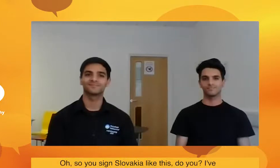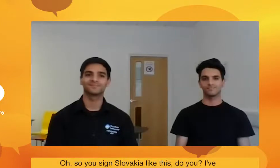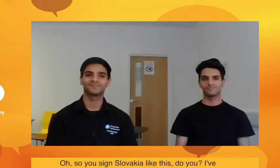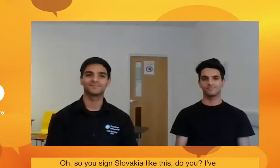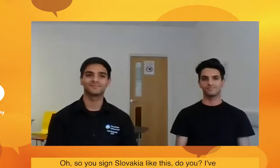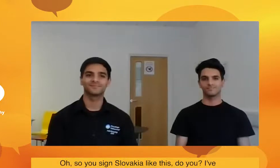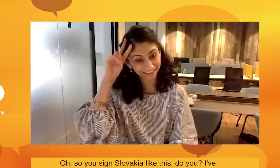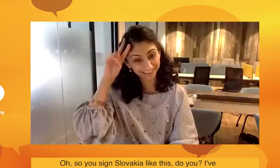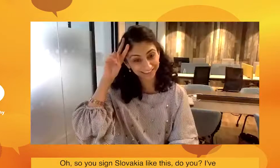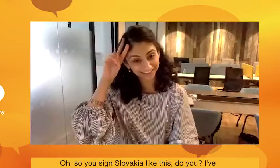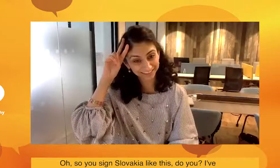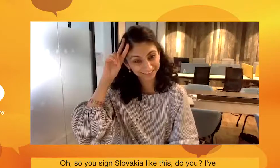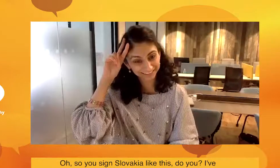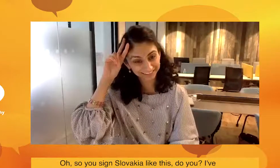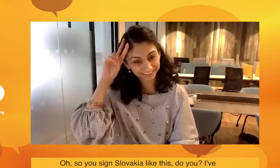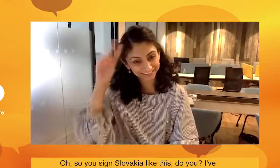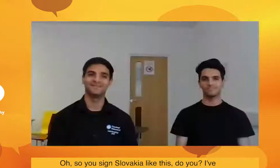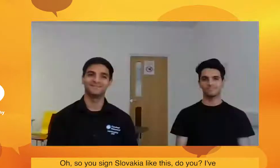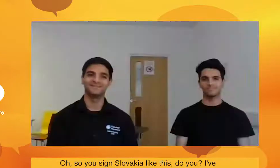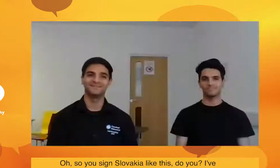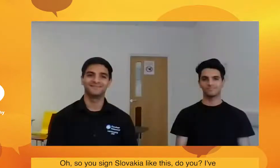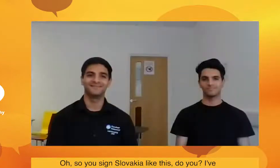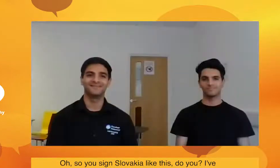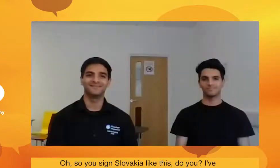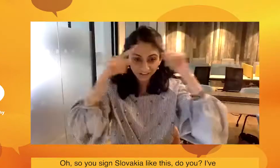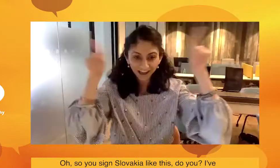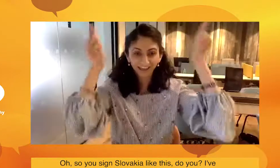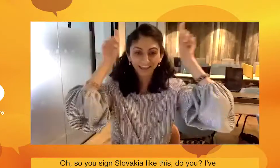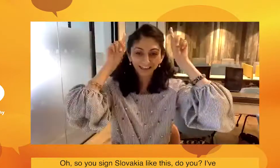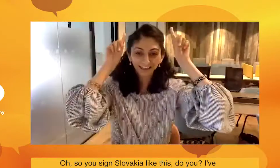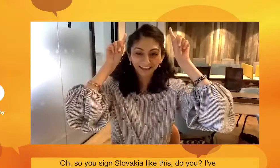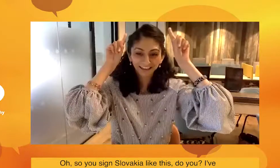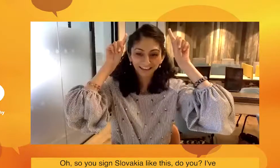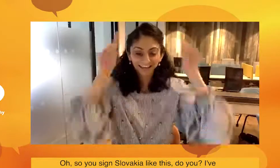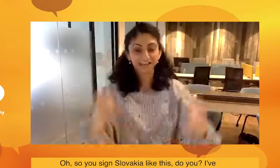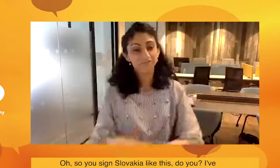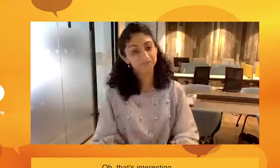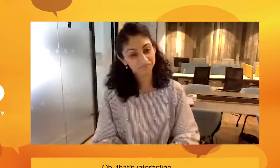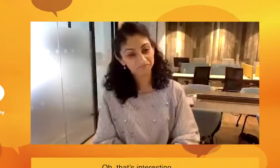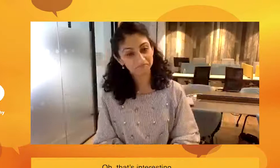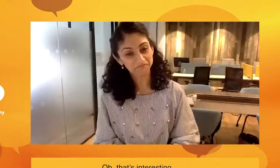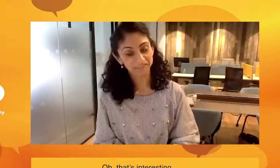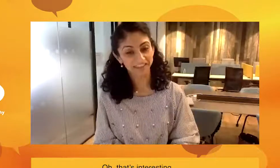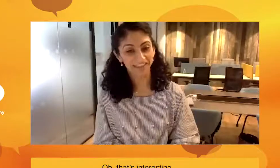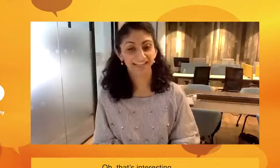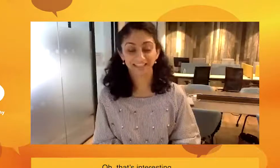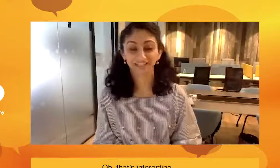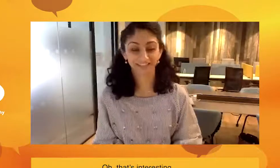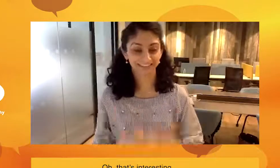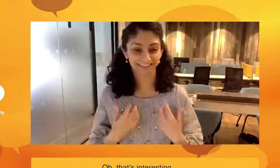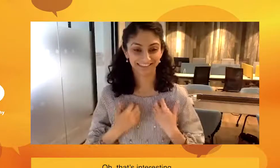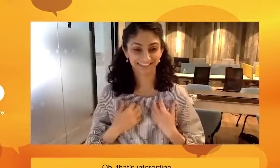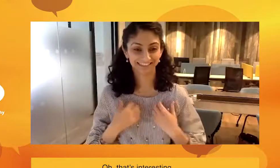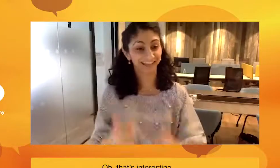Oh, so you sign Slovakia like this, do you? Oh, I've got Slovakia as this sign. Oh, it's